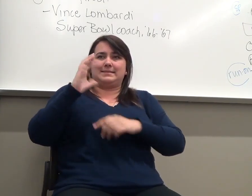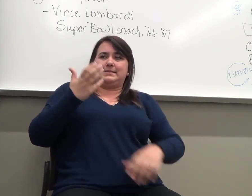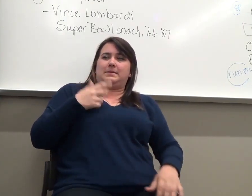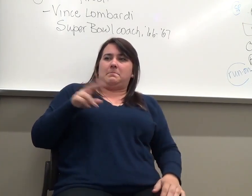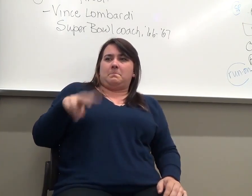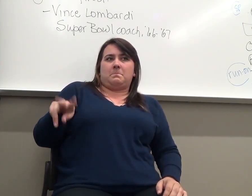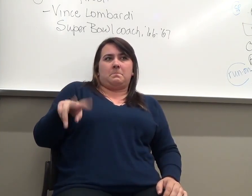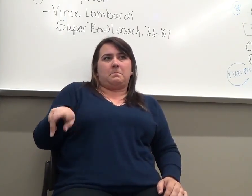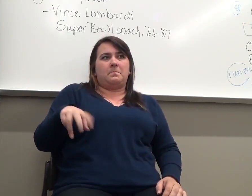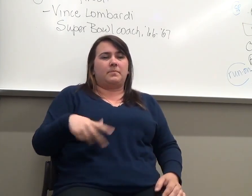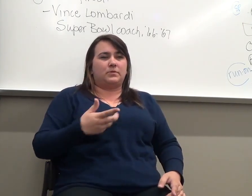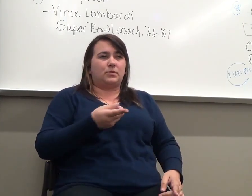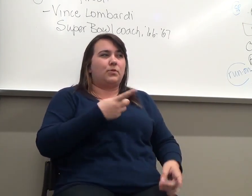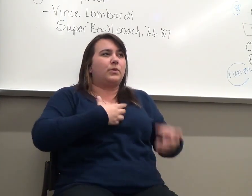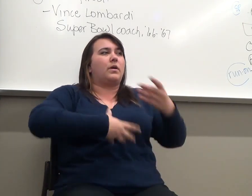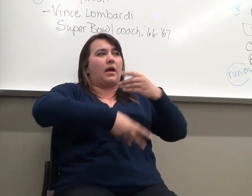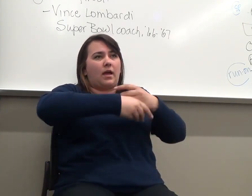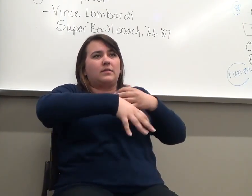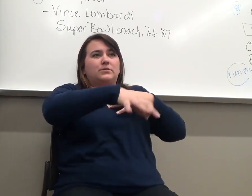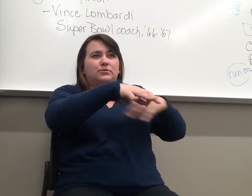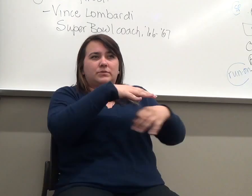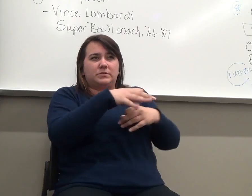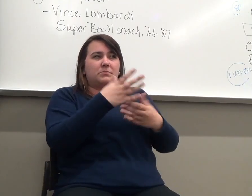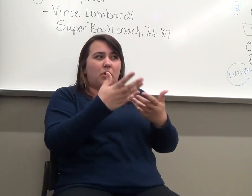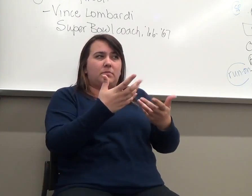Does that give a point of the story?